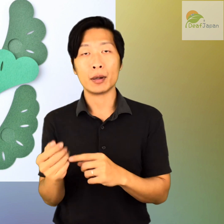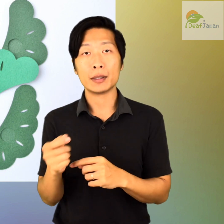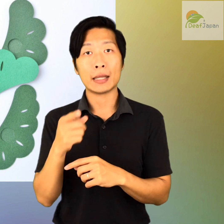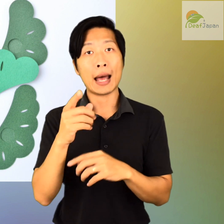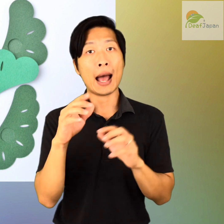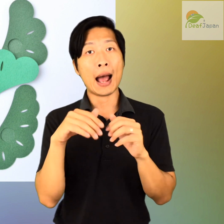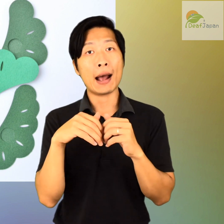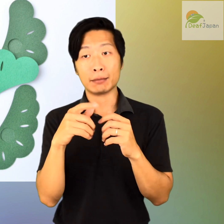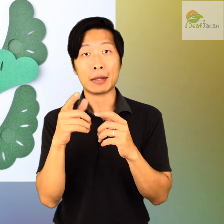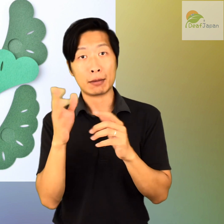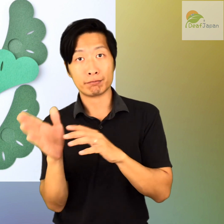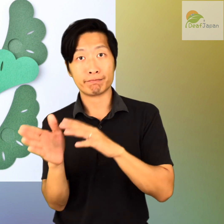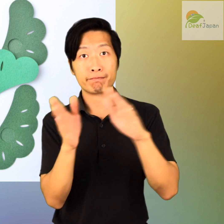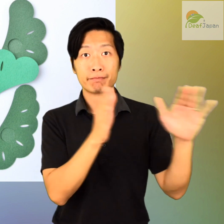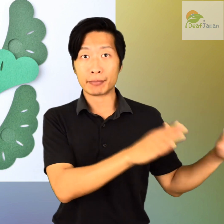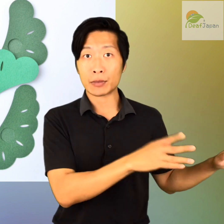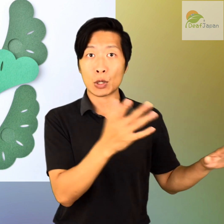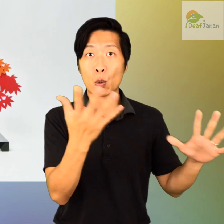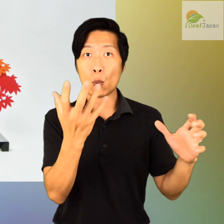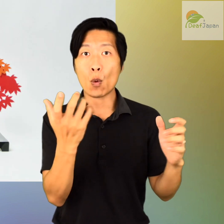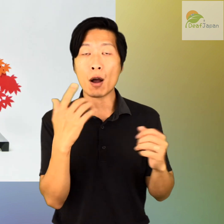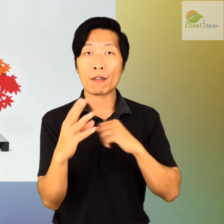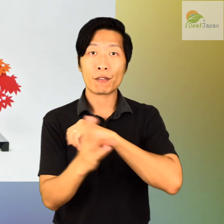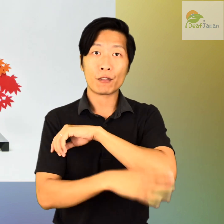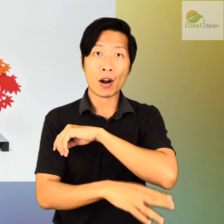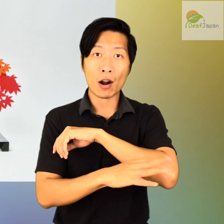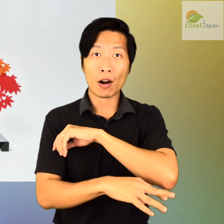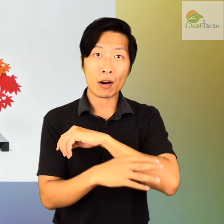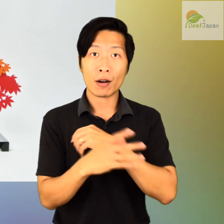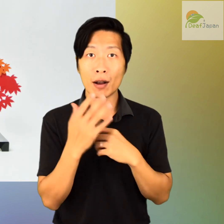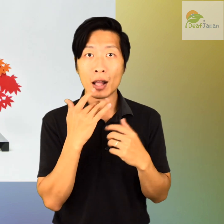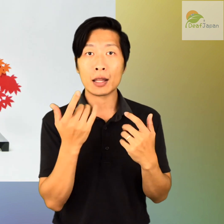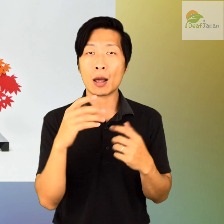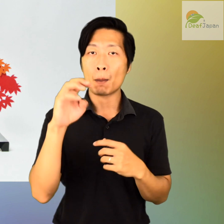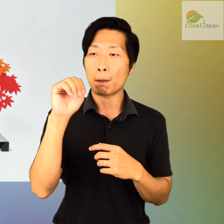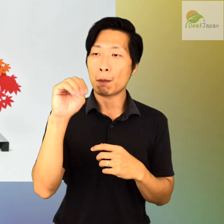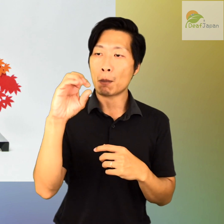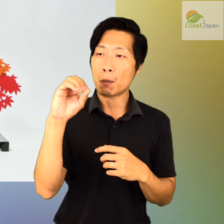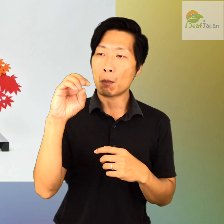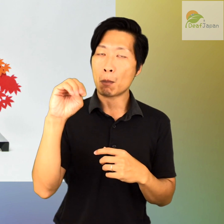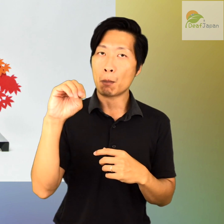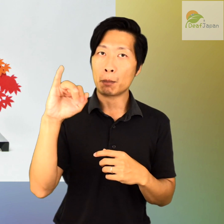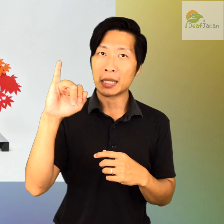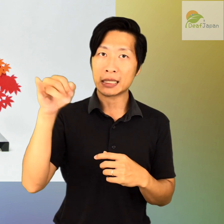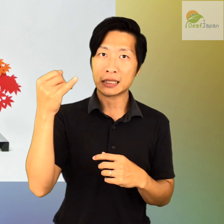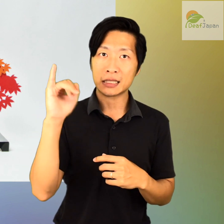To bring a bit of autumn color to your desktop, the momiji